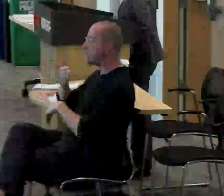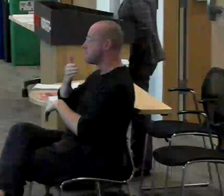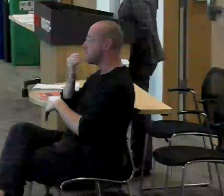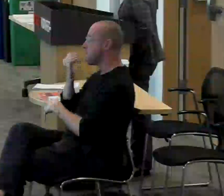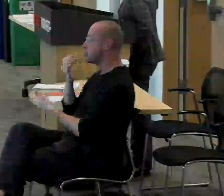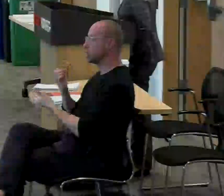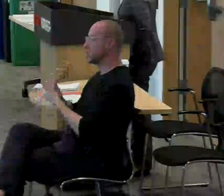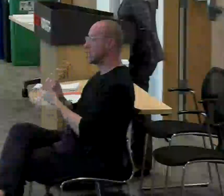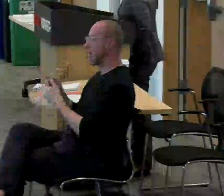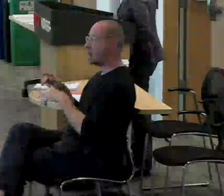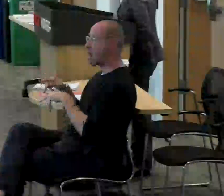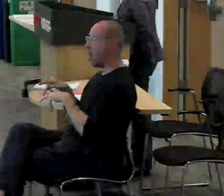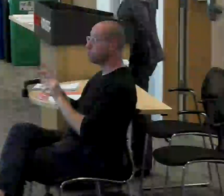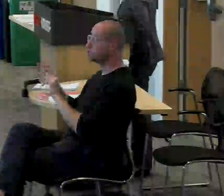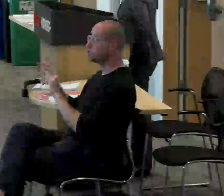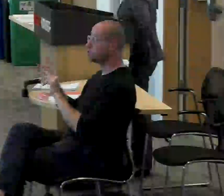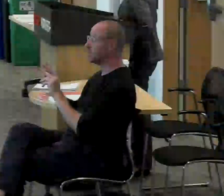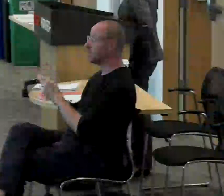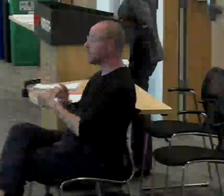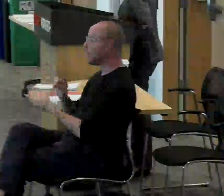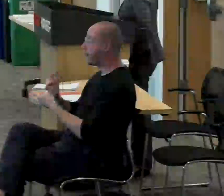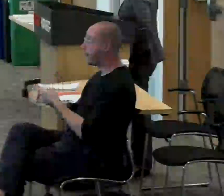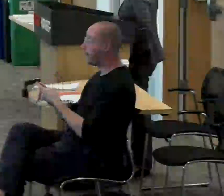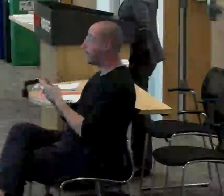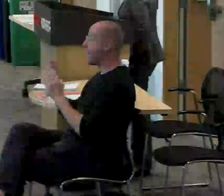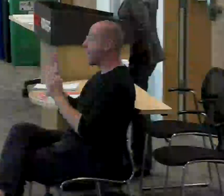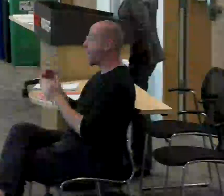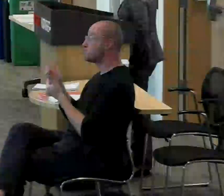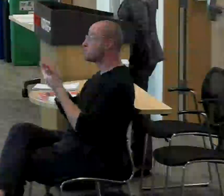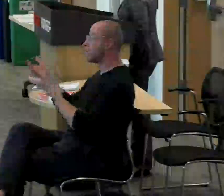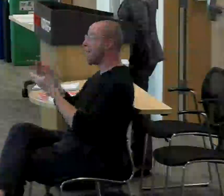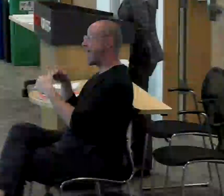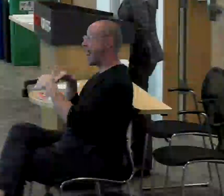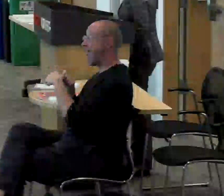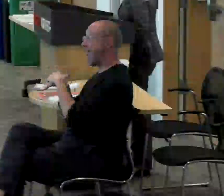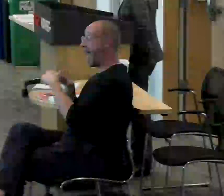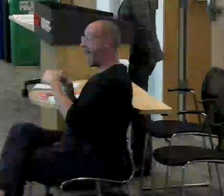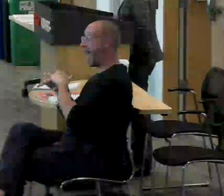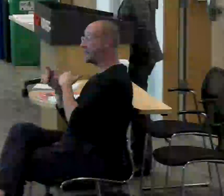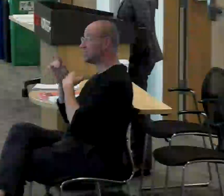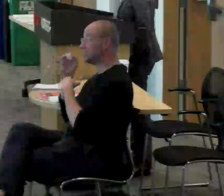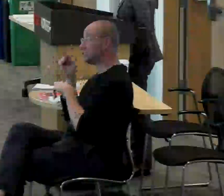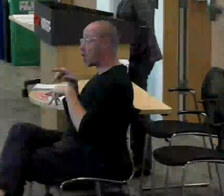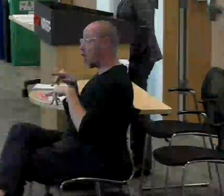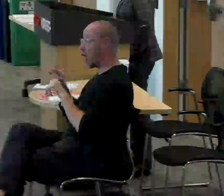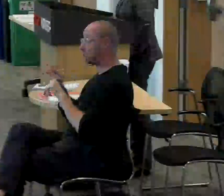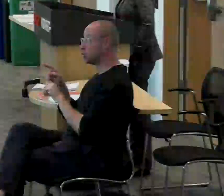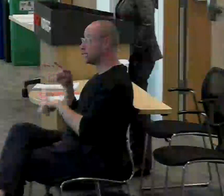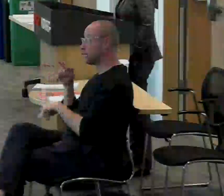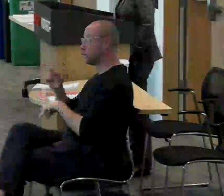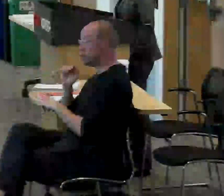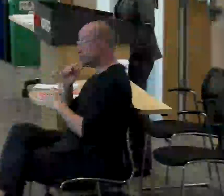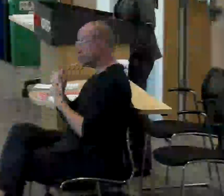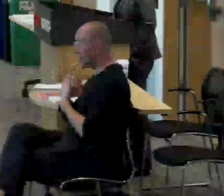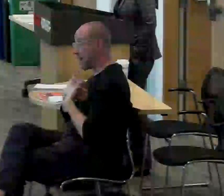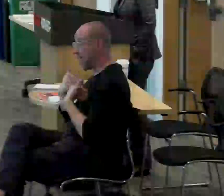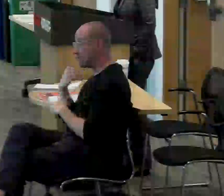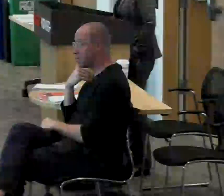to opportunities that maybe you or your family member or your consumer didn't have before